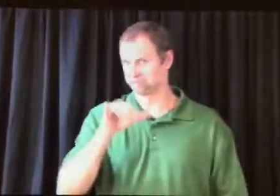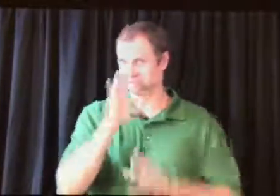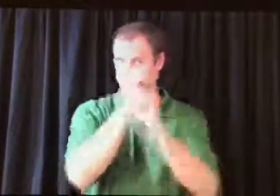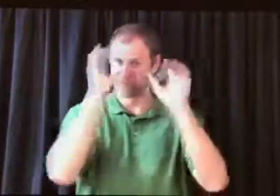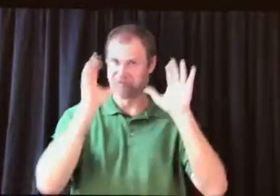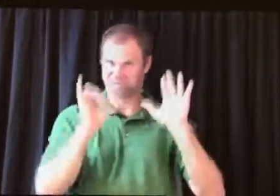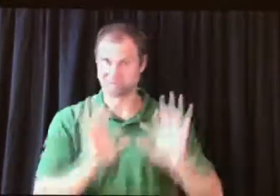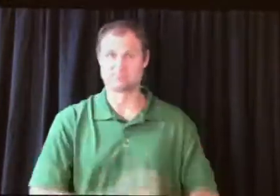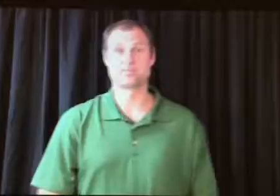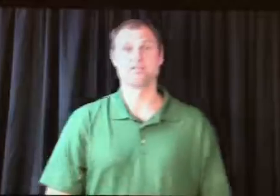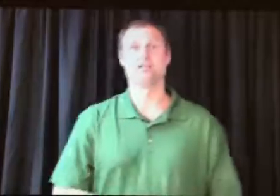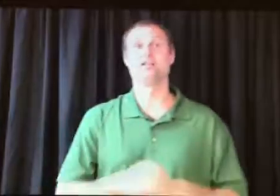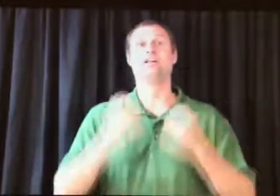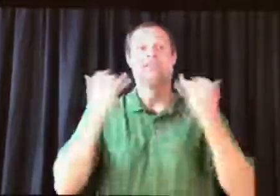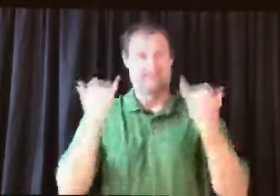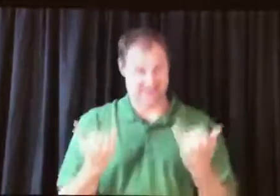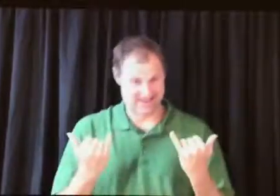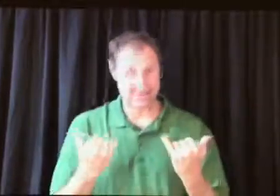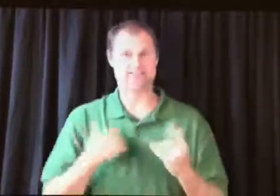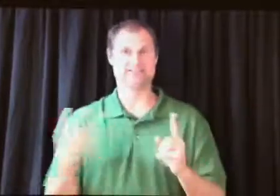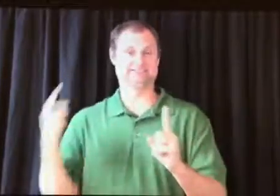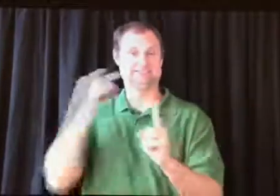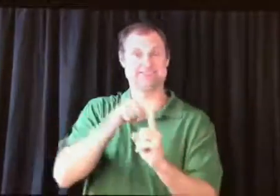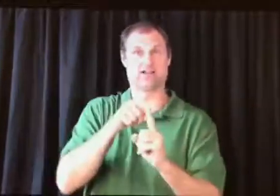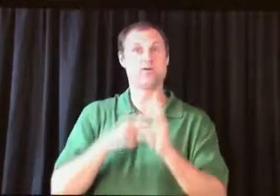They have very similar characteristics as well.